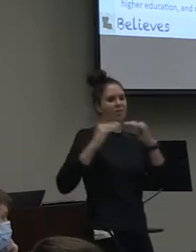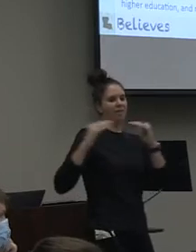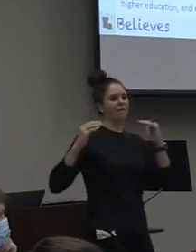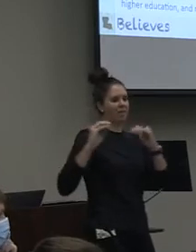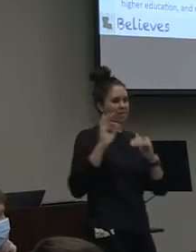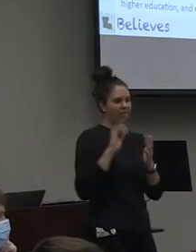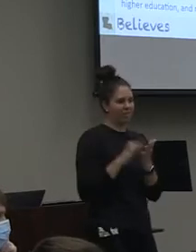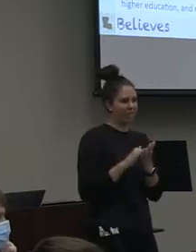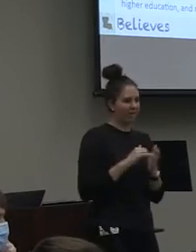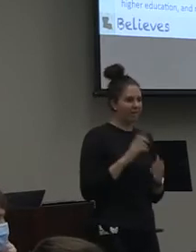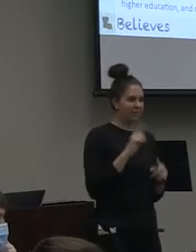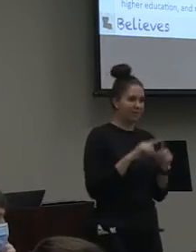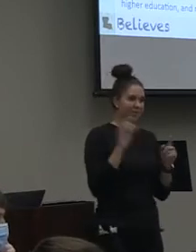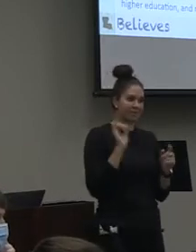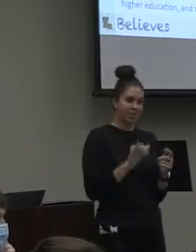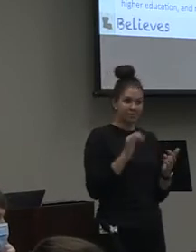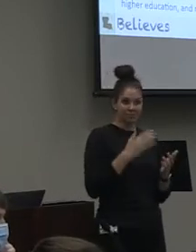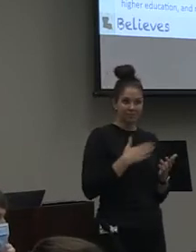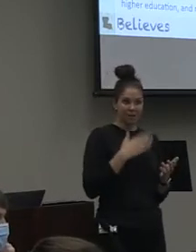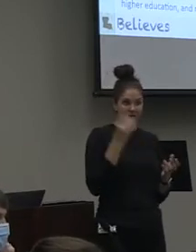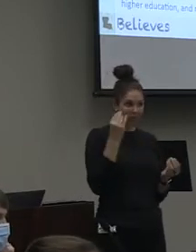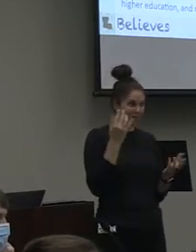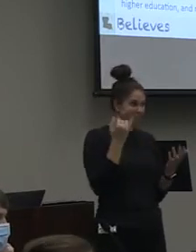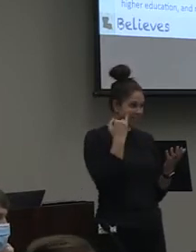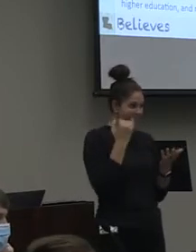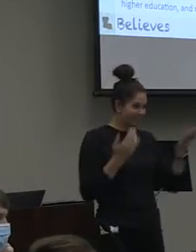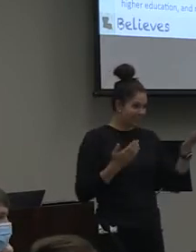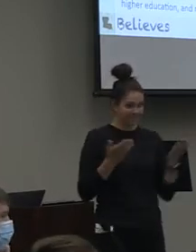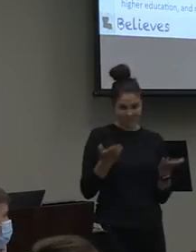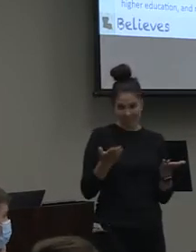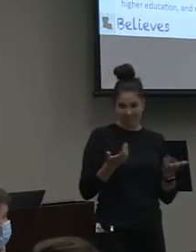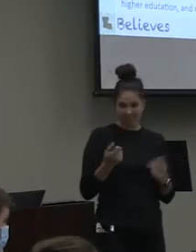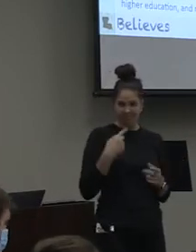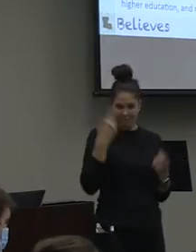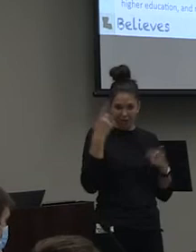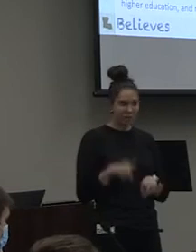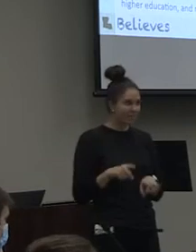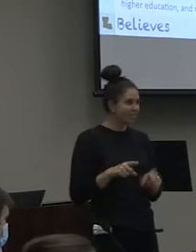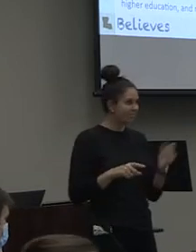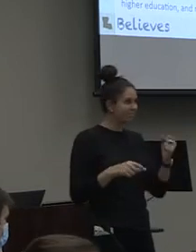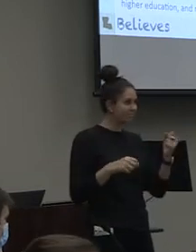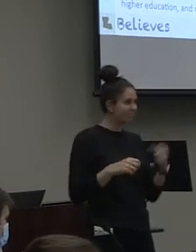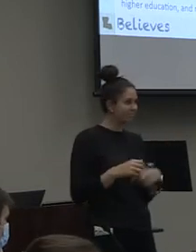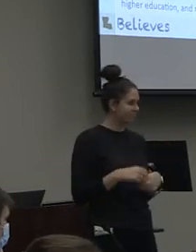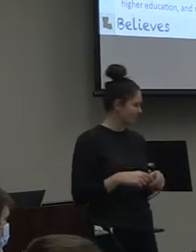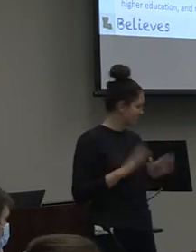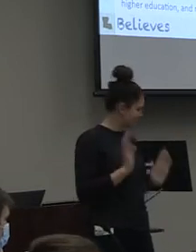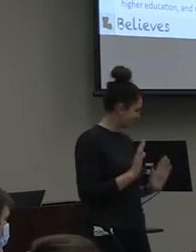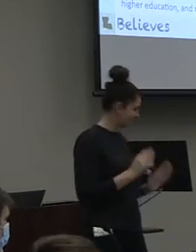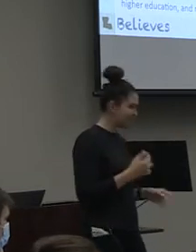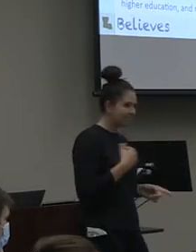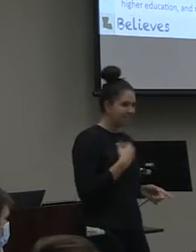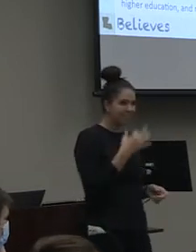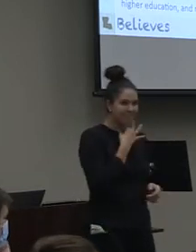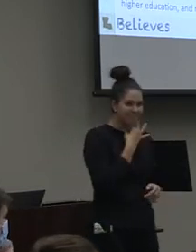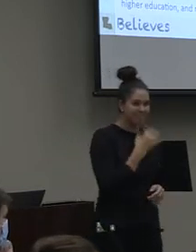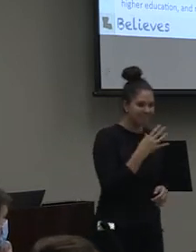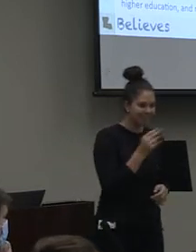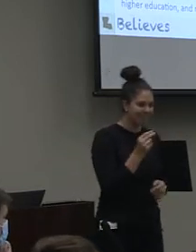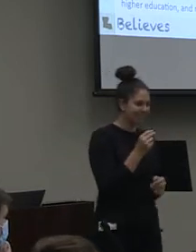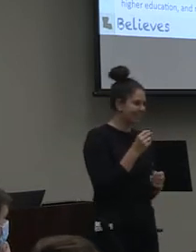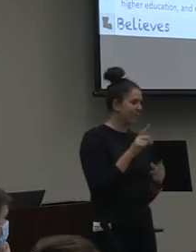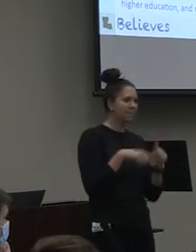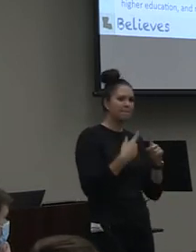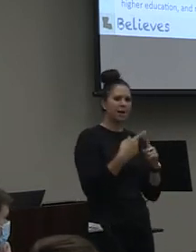that. But that's my thought. Great. And just and